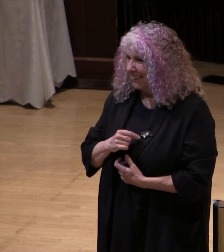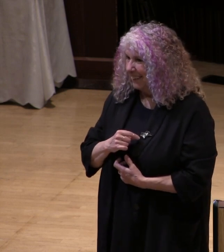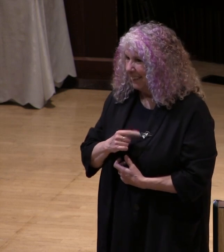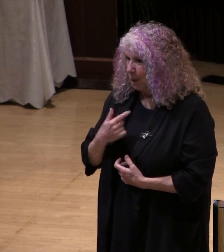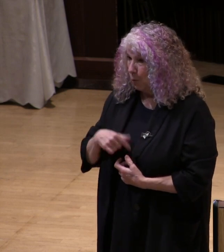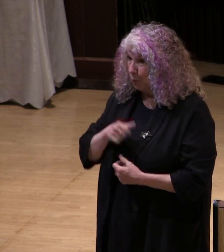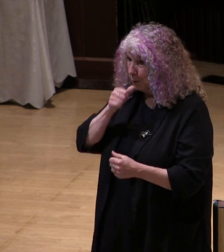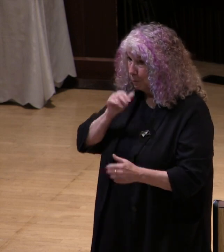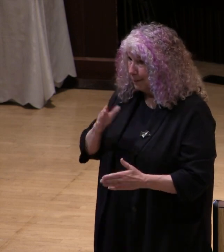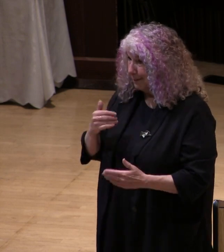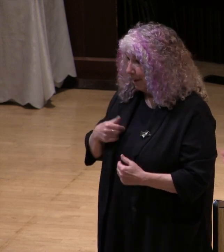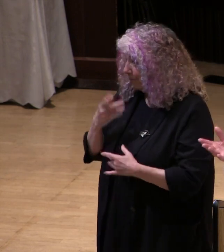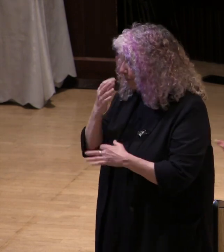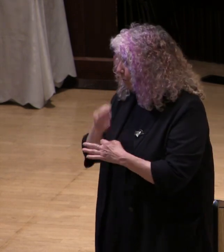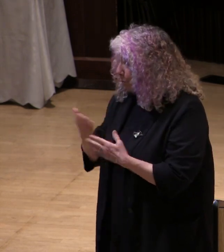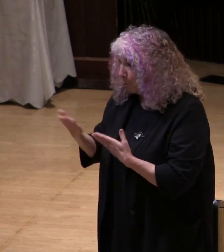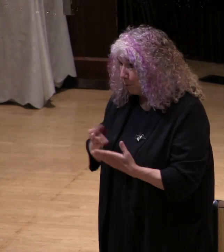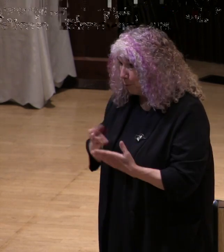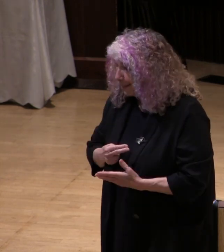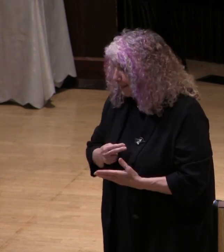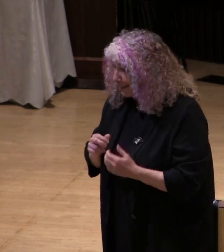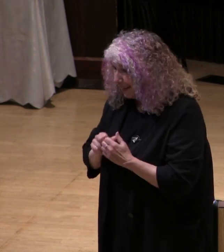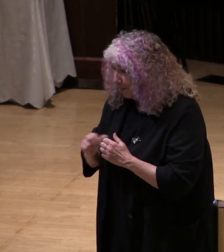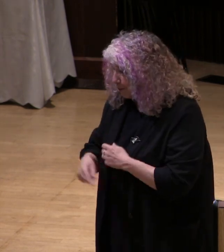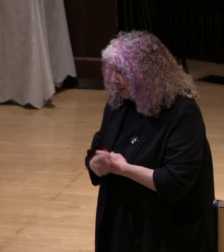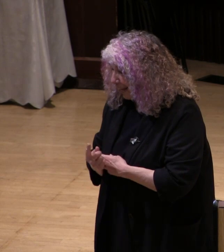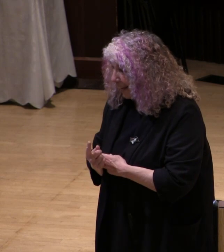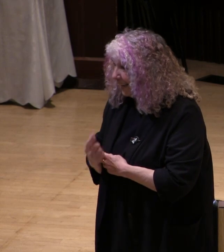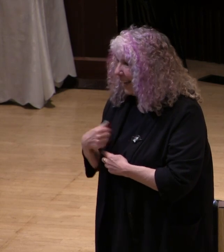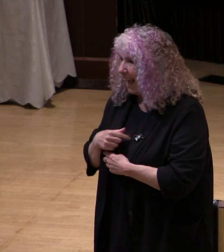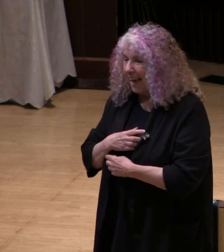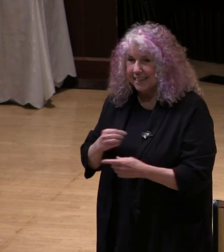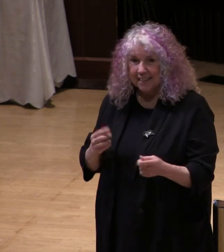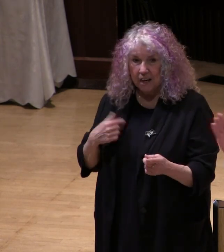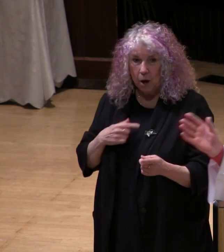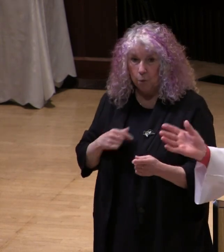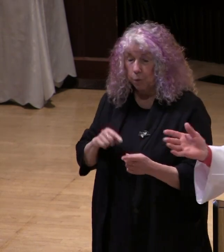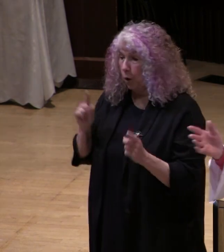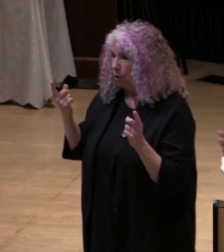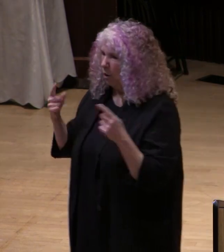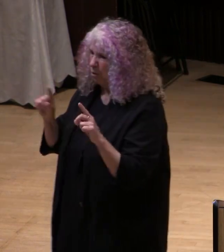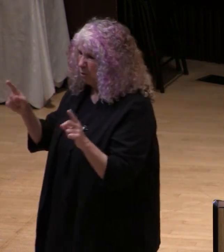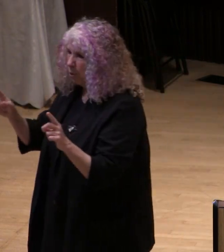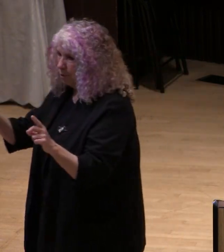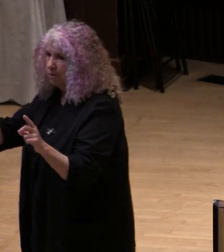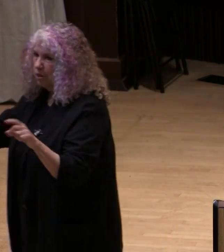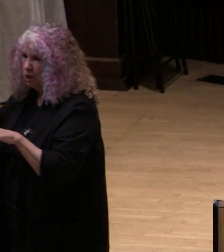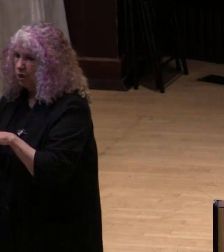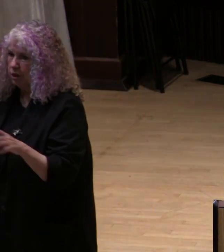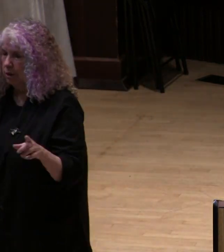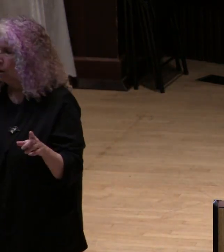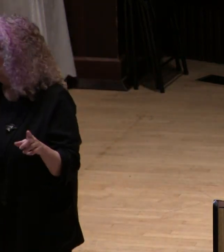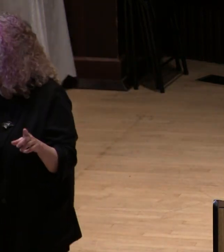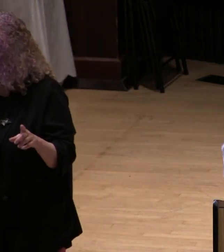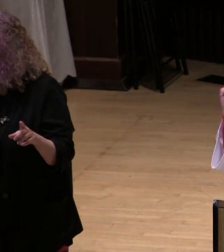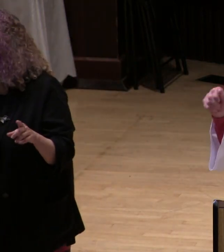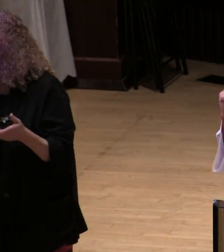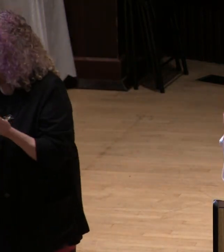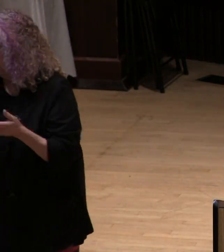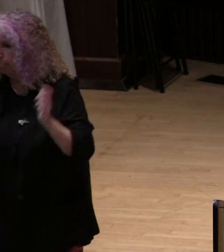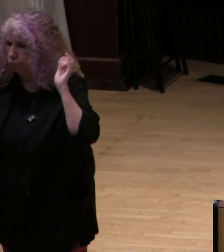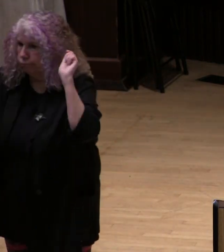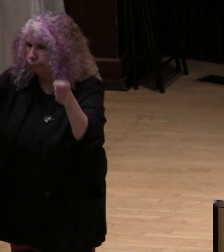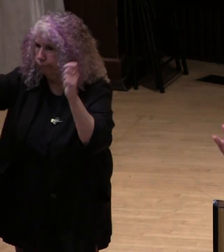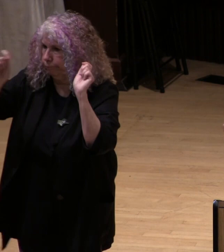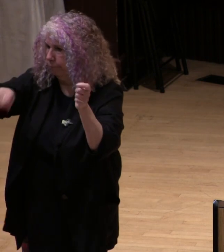We're really blessed to have a faith that brings us here today. And now we're going to go through the congregation with holy water. We're going to